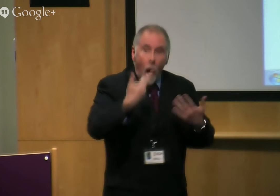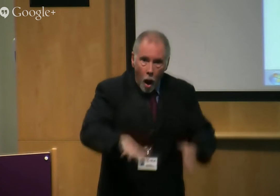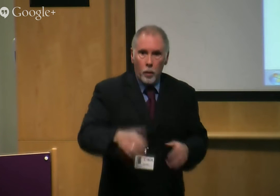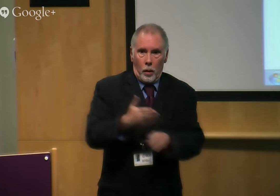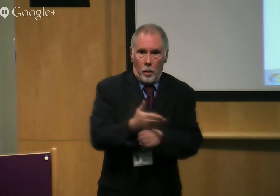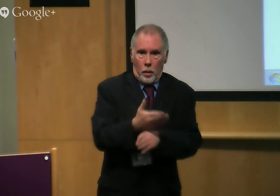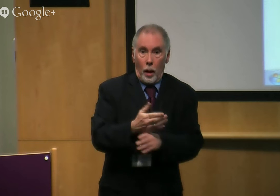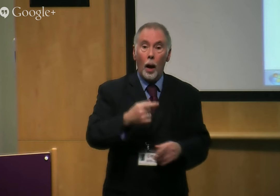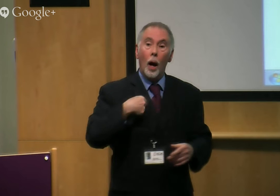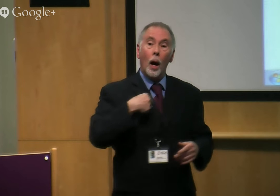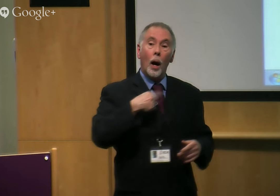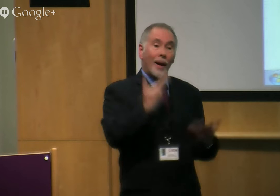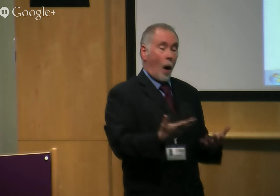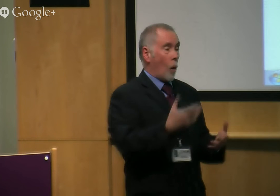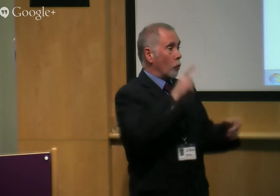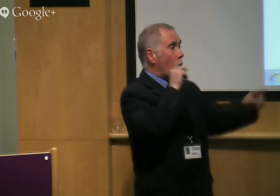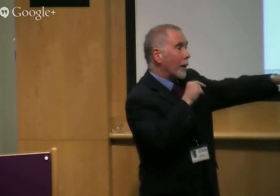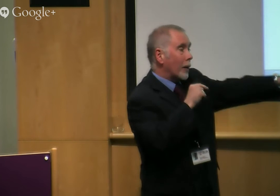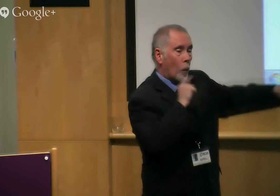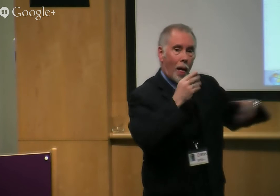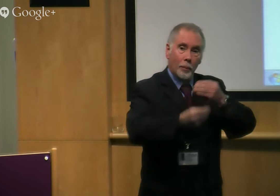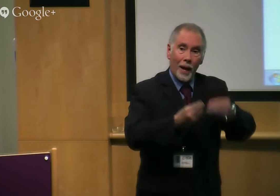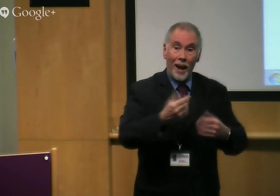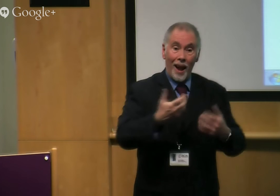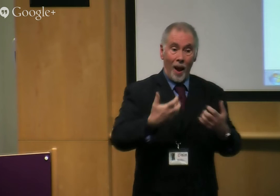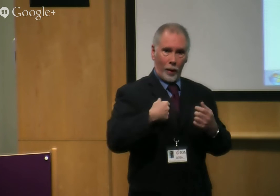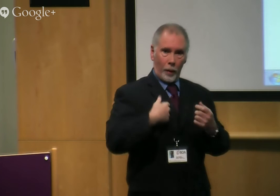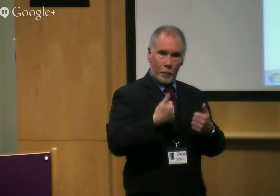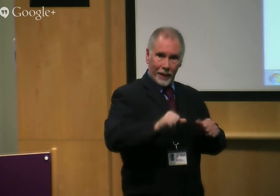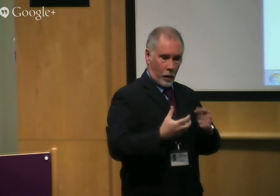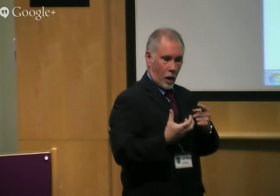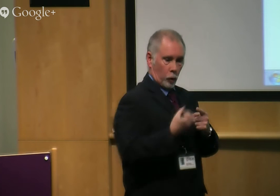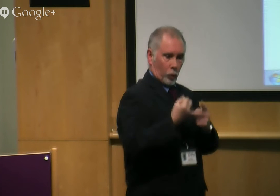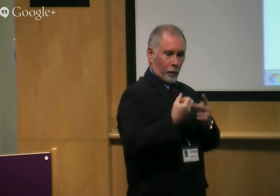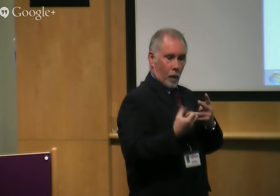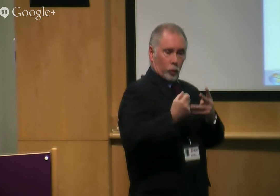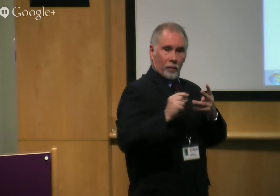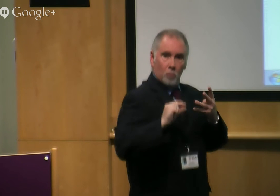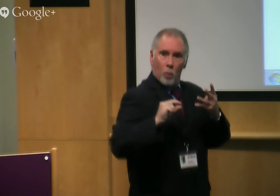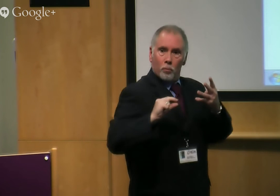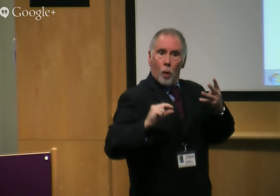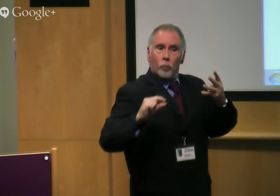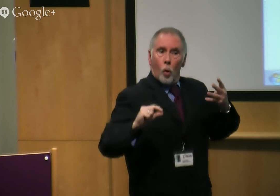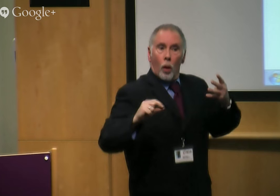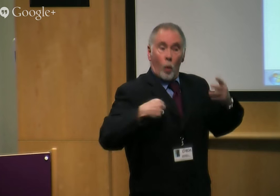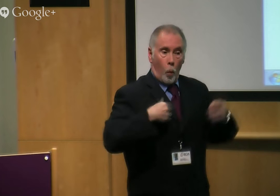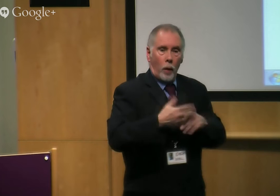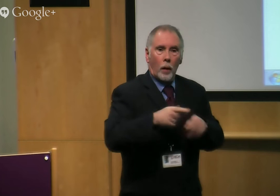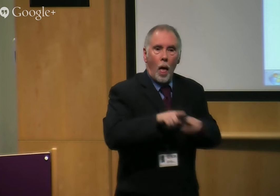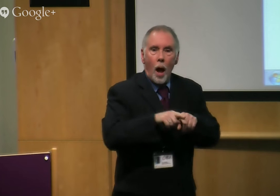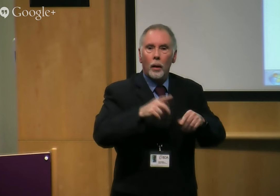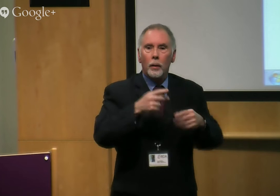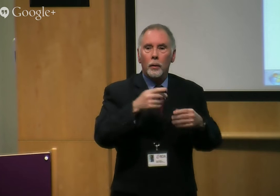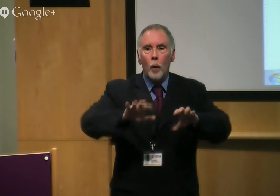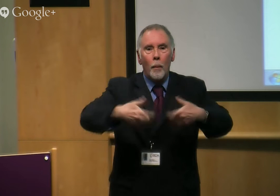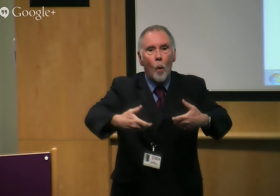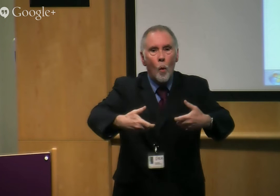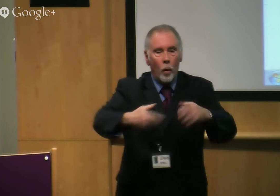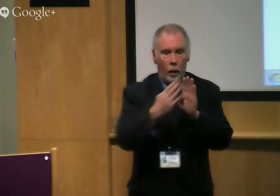campaign against your PALS services locally. Because if we only have one person in one area, that is really very difficult. Now, what I